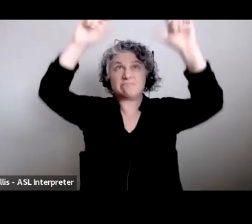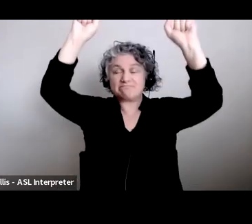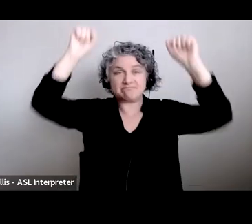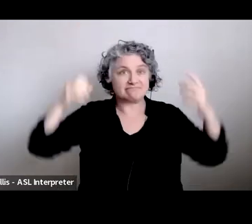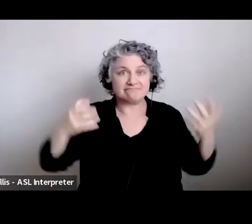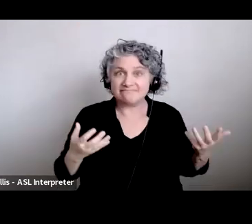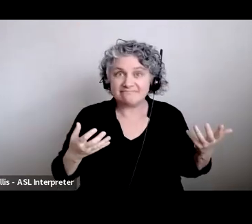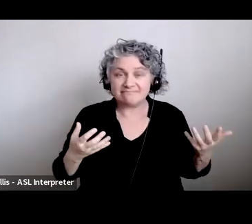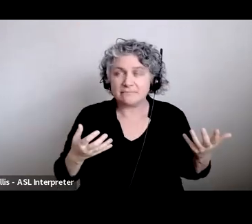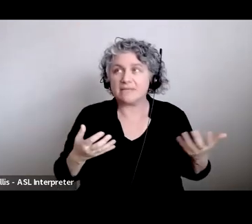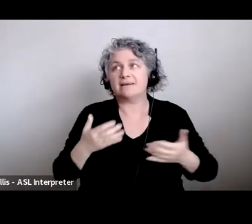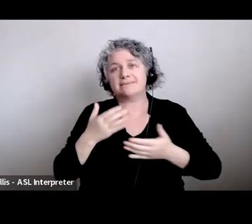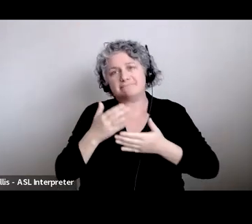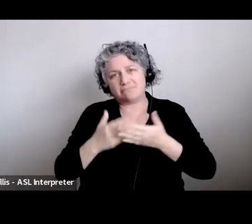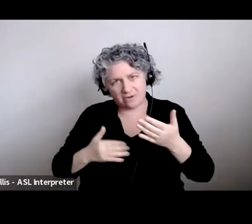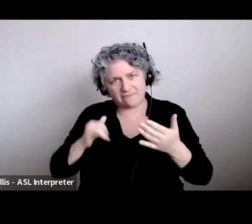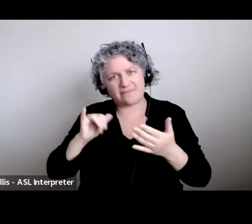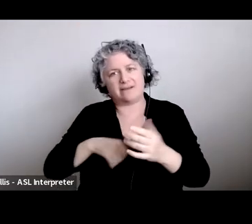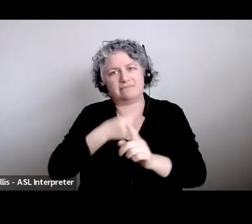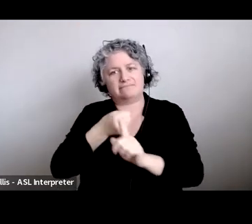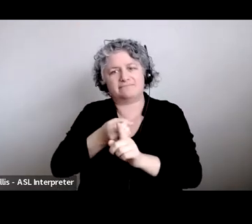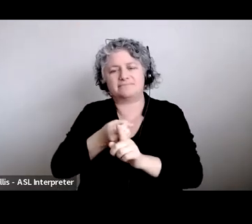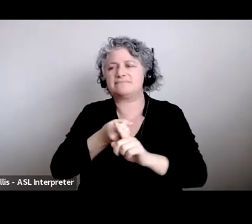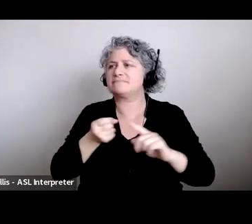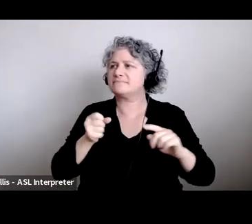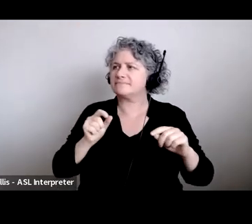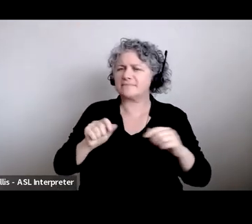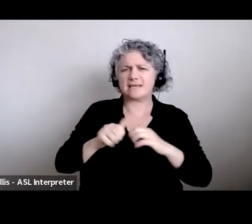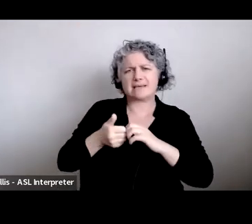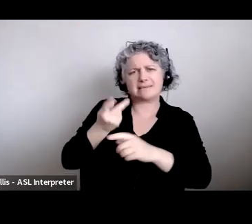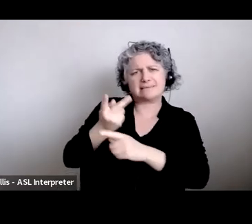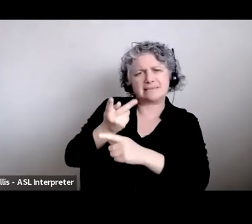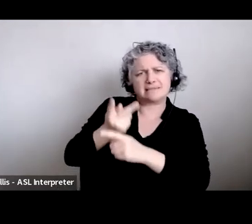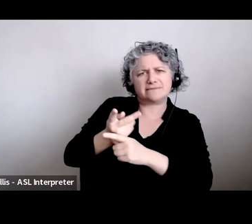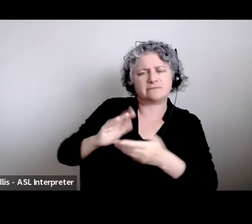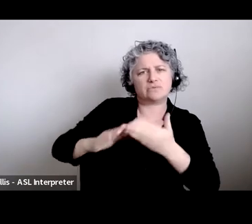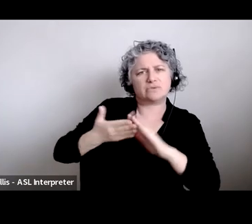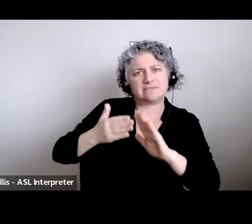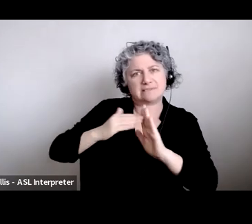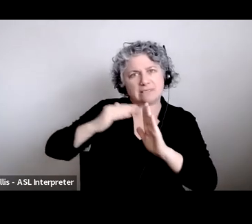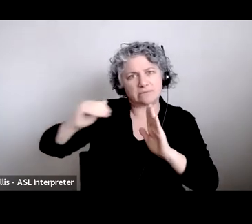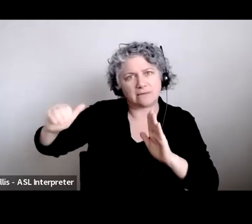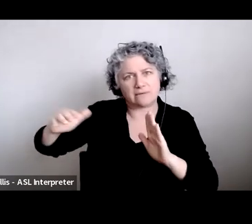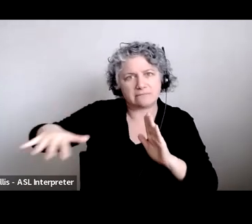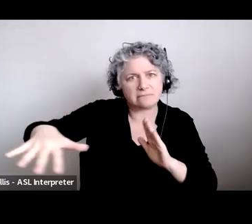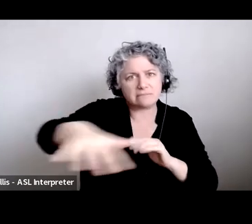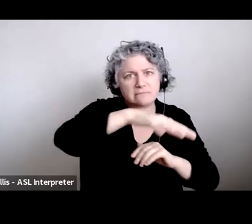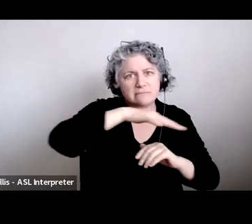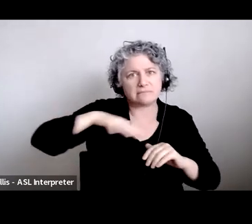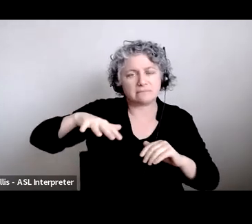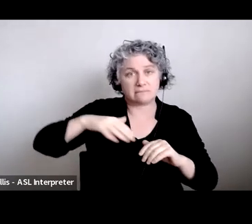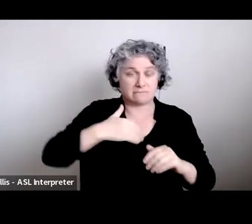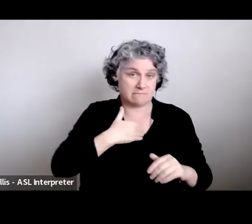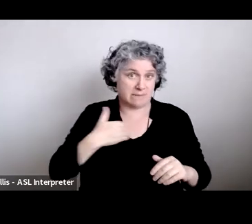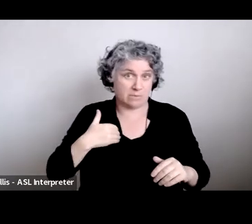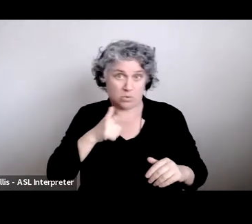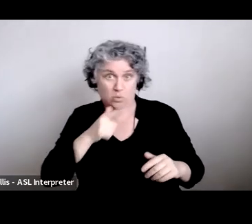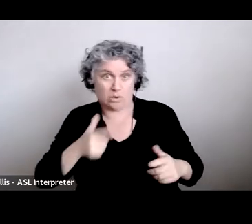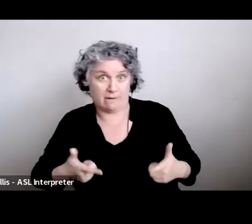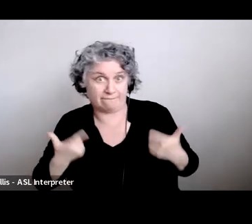just is how we take care of our community downtown, both like community members that